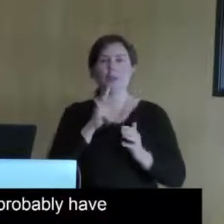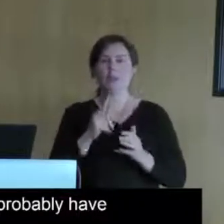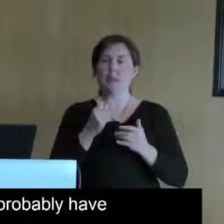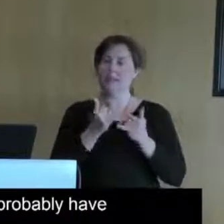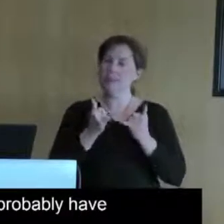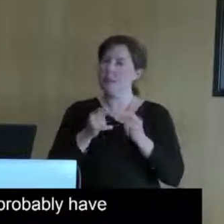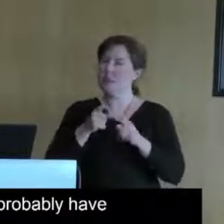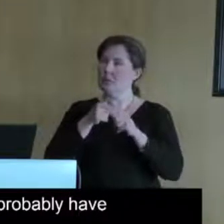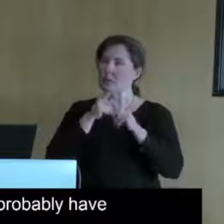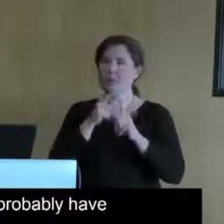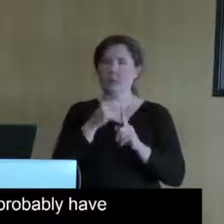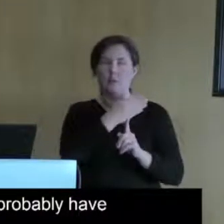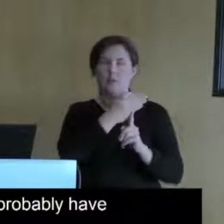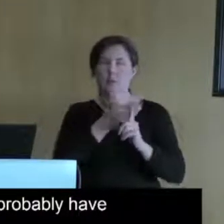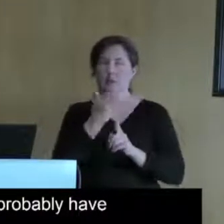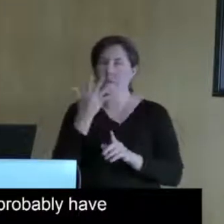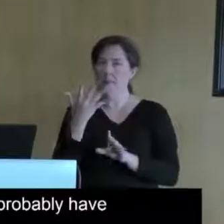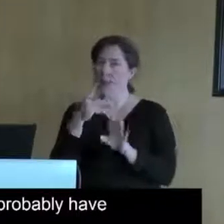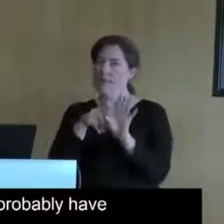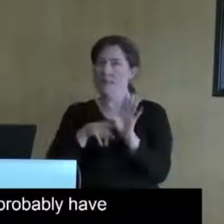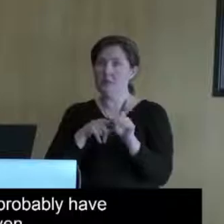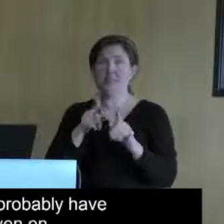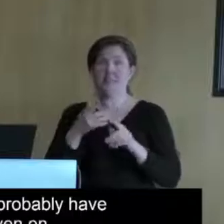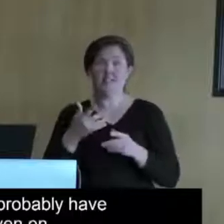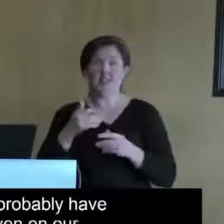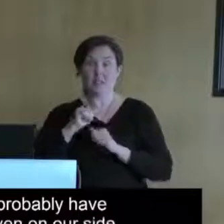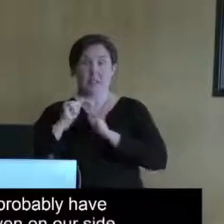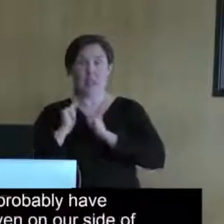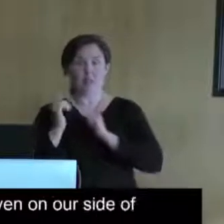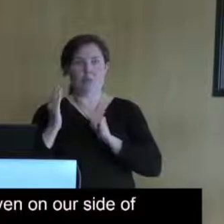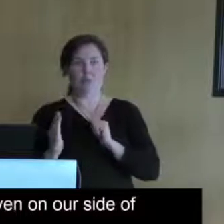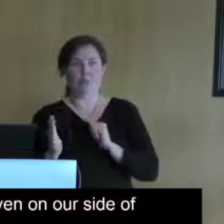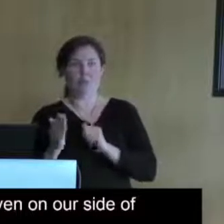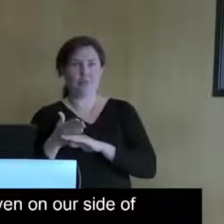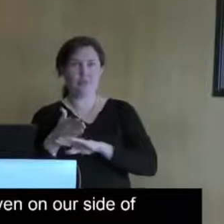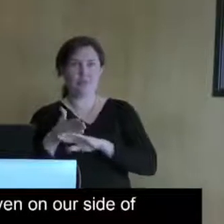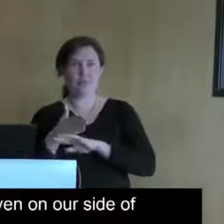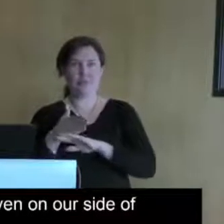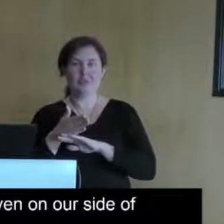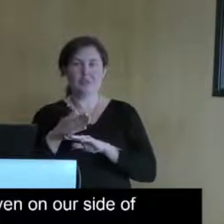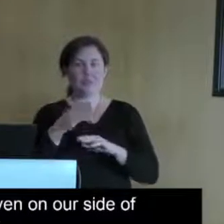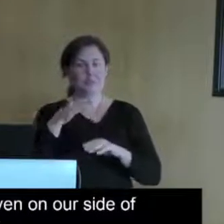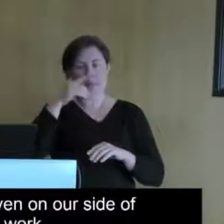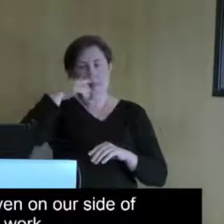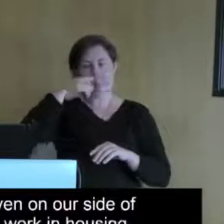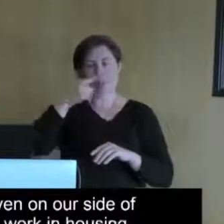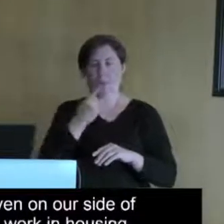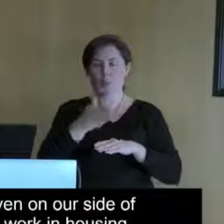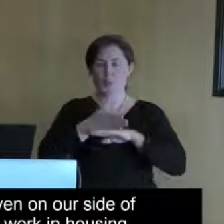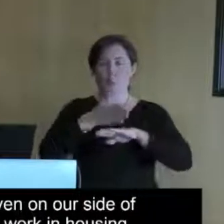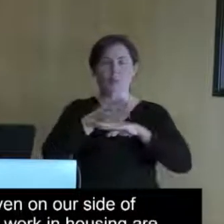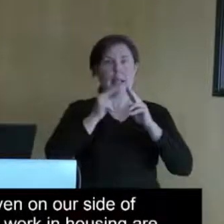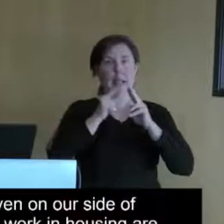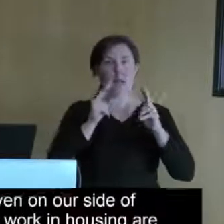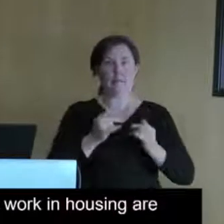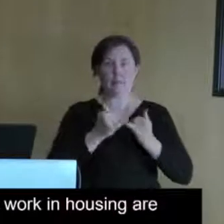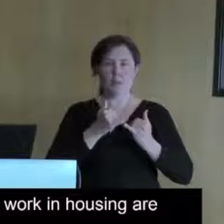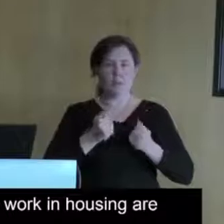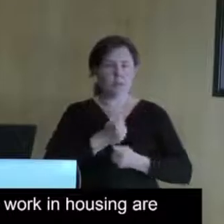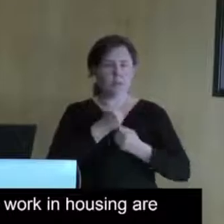who gets allocated that property. As Steve said, I think we've probably had a pretty